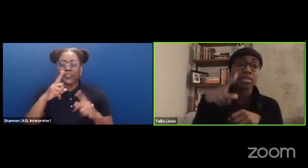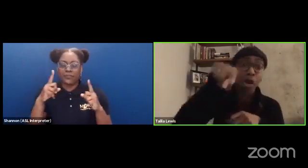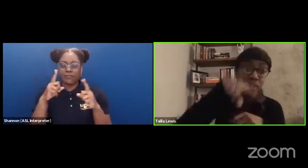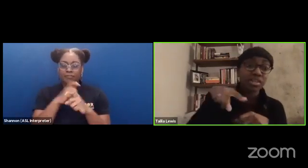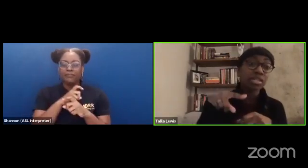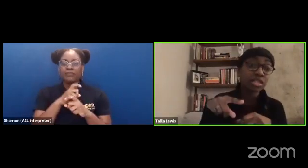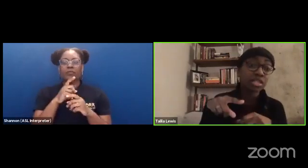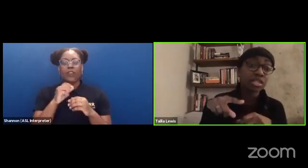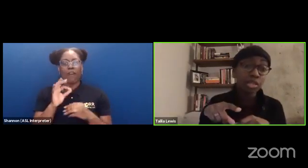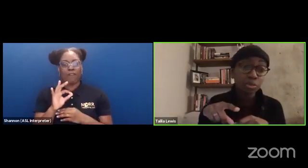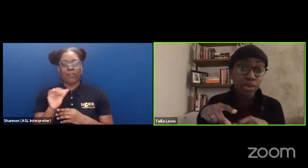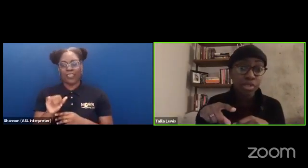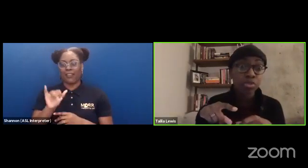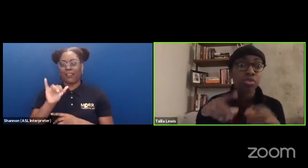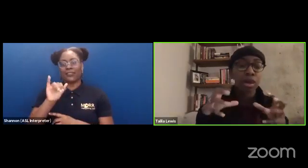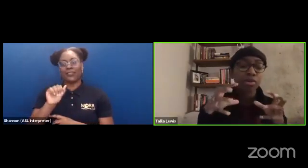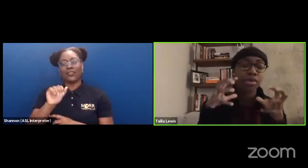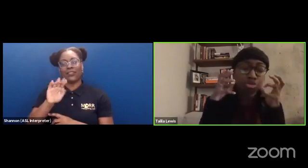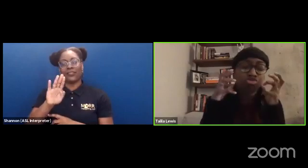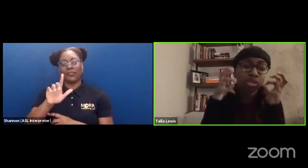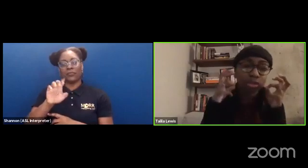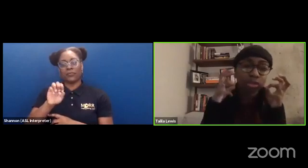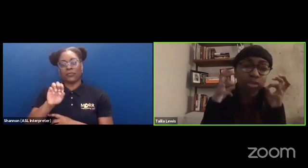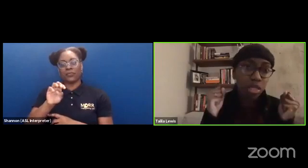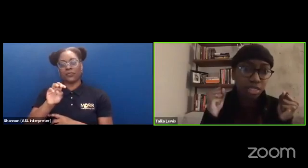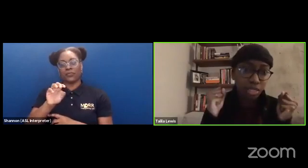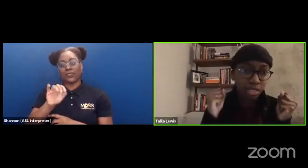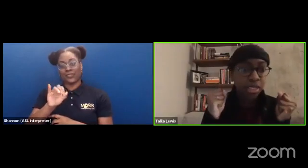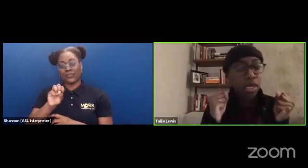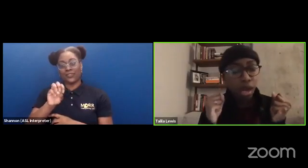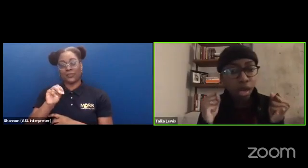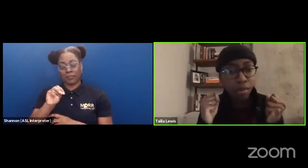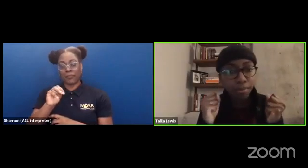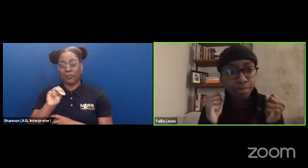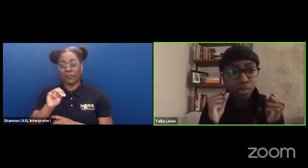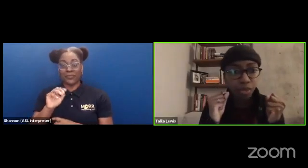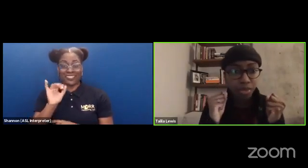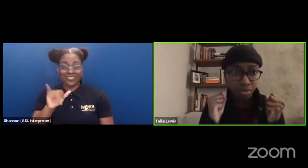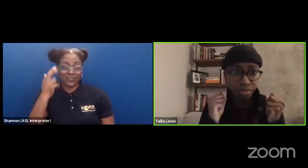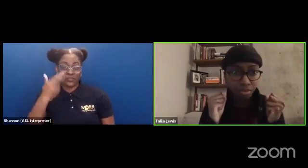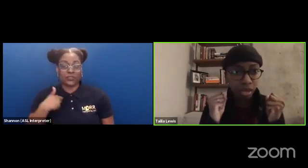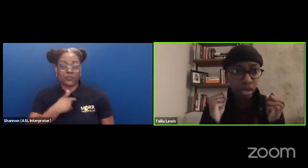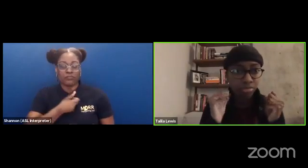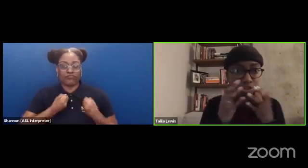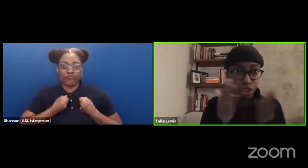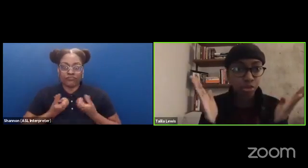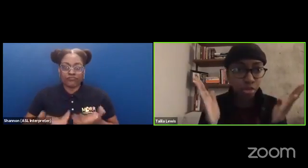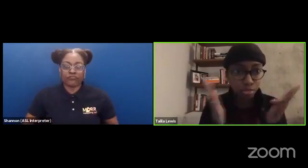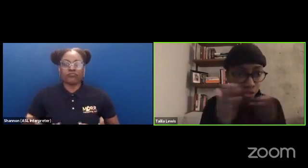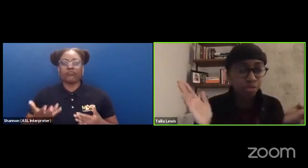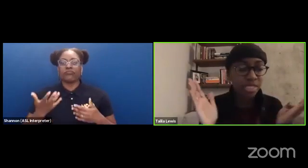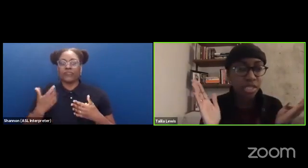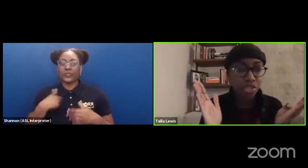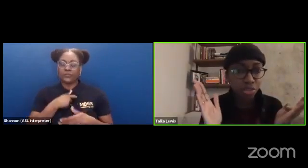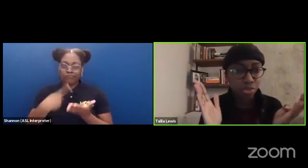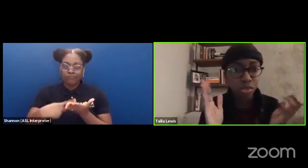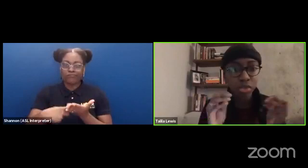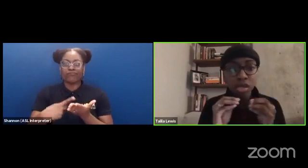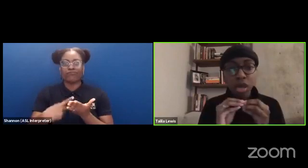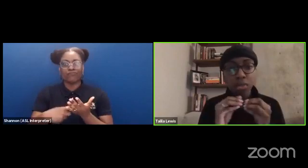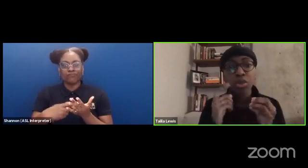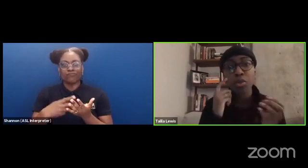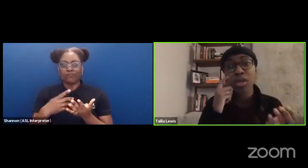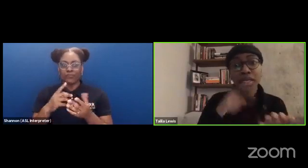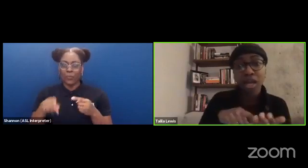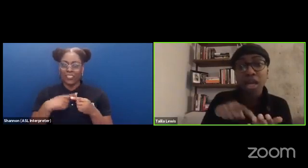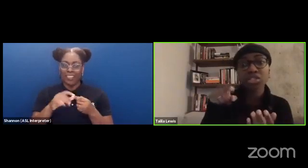with general movements in general. So I want to acknowledge and affirm the several people who are naming that